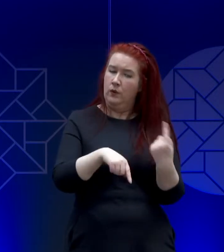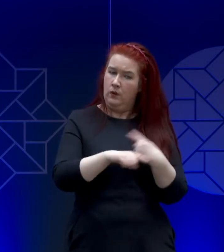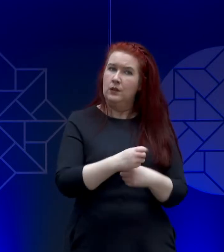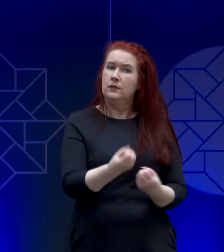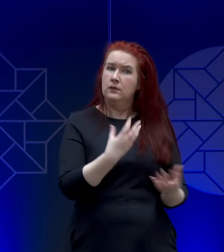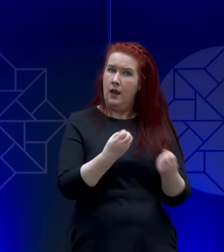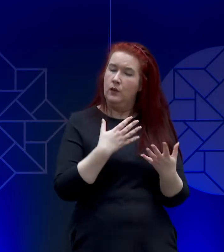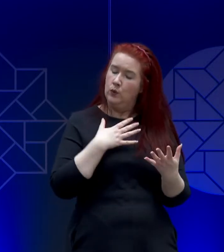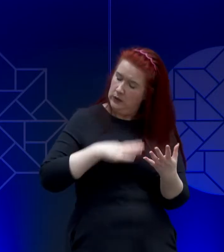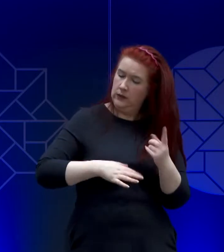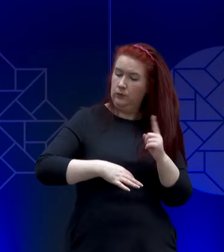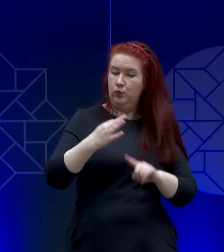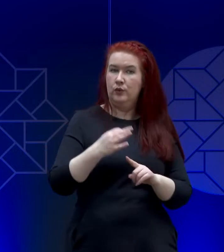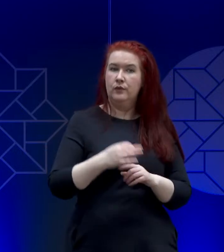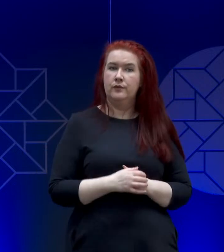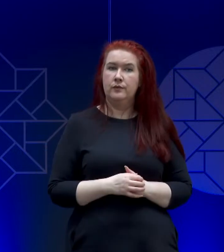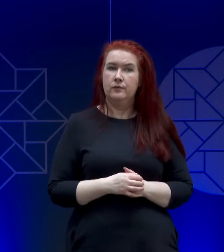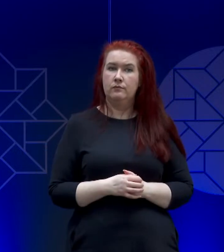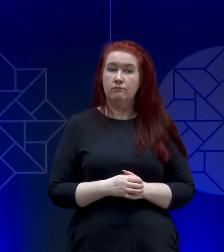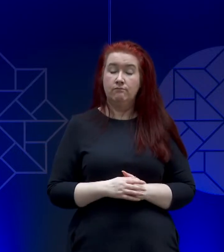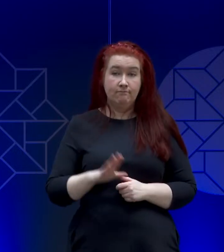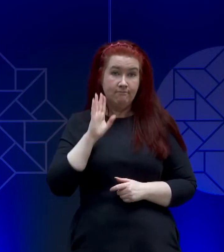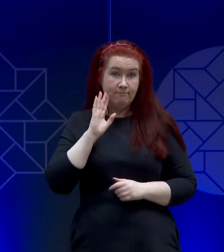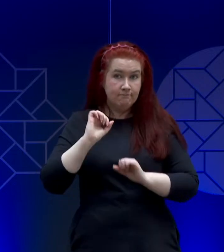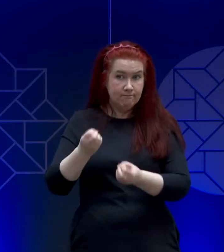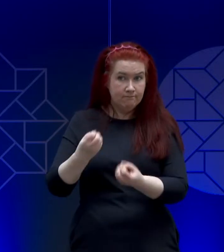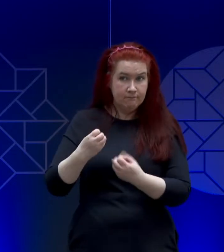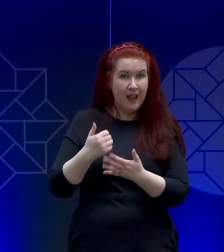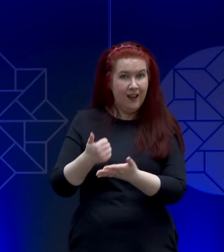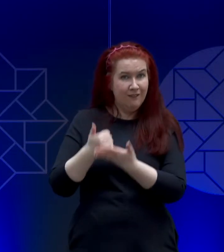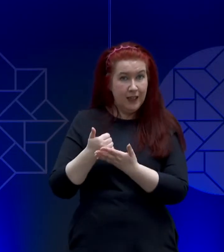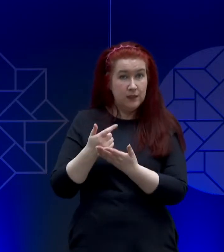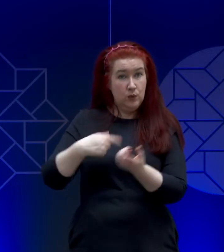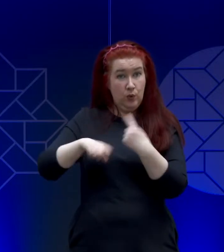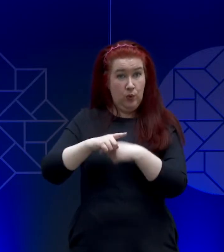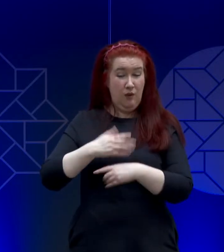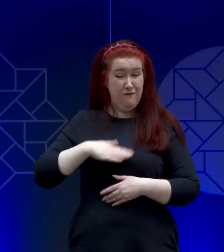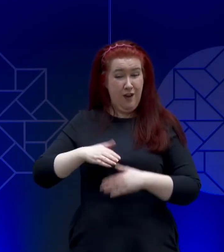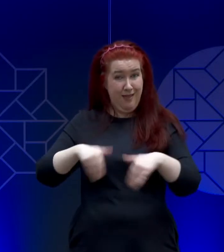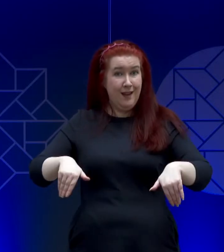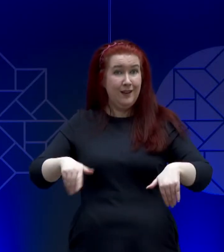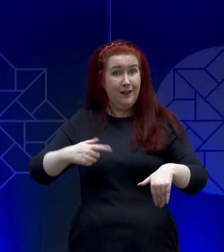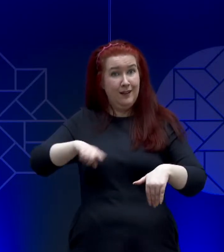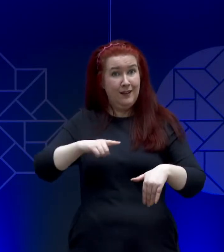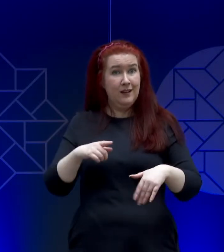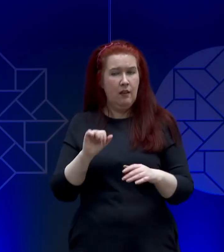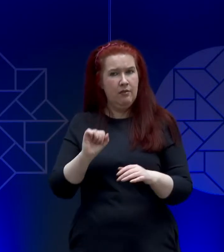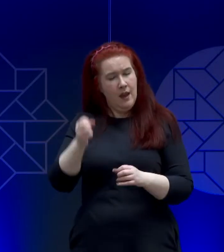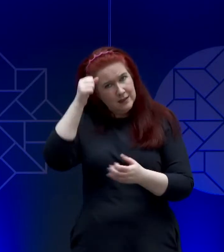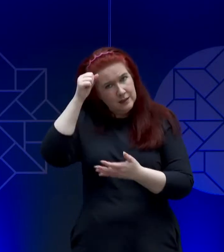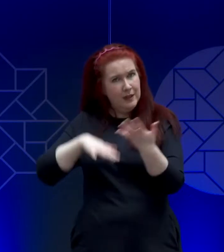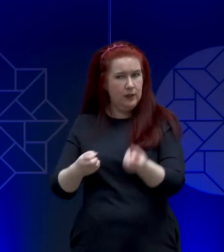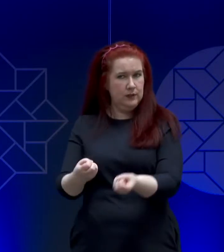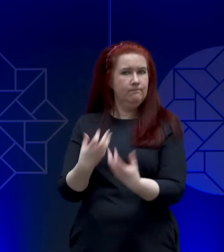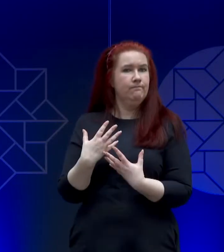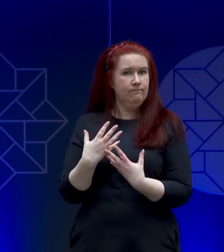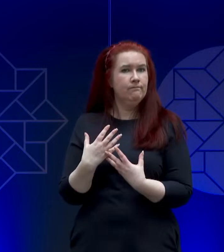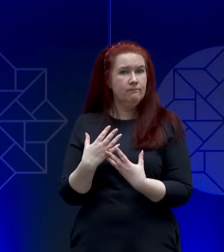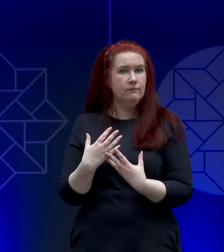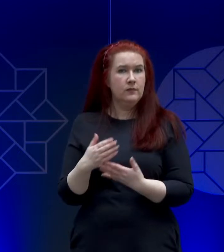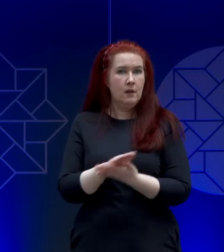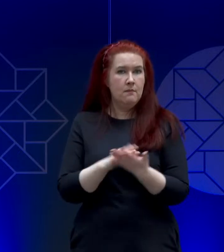must be better. We've heard the advice from those with direct frontline experience, and that's helped us to develop a